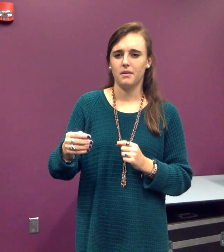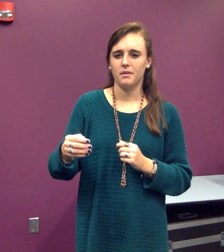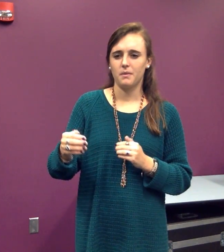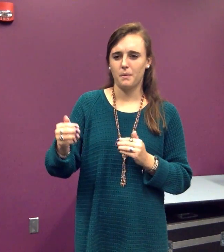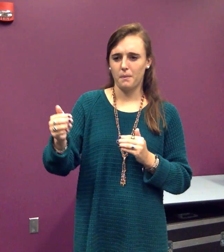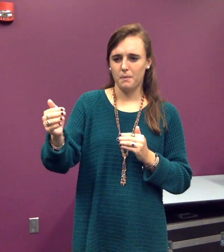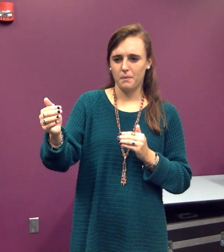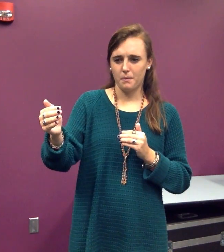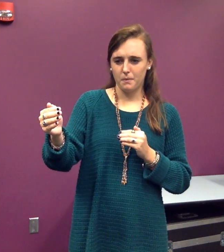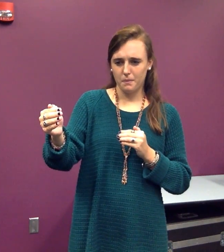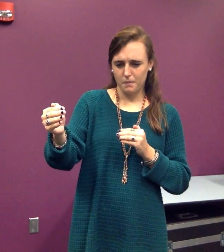narrower,